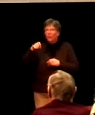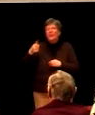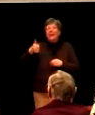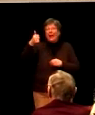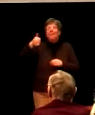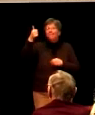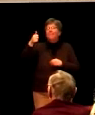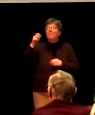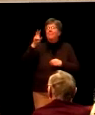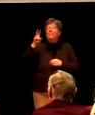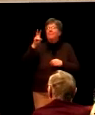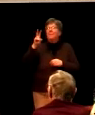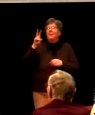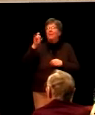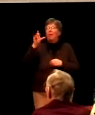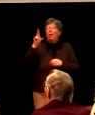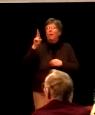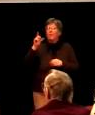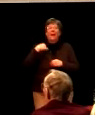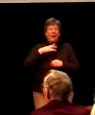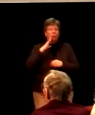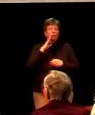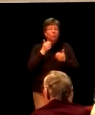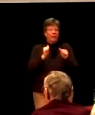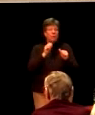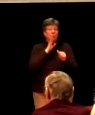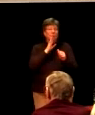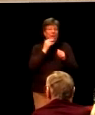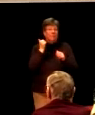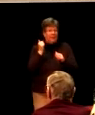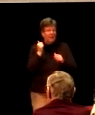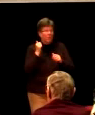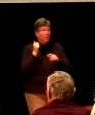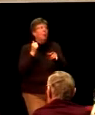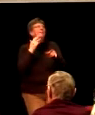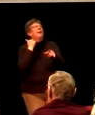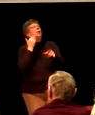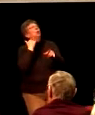Okay. I will try to talk louder as well. Okay.